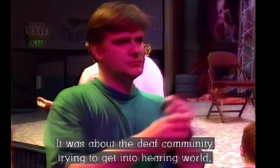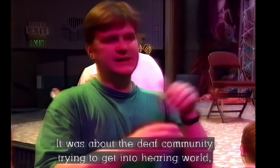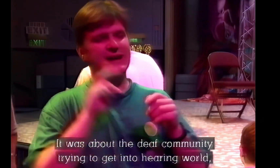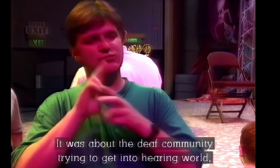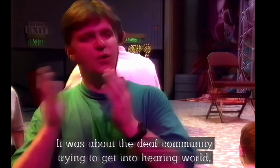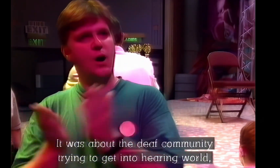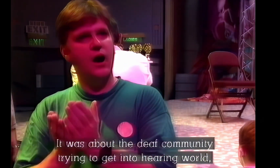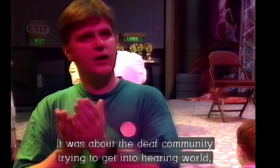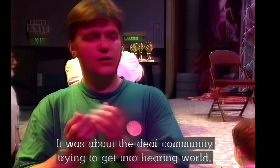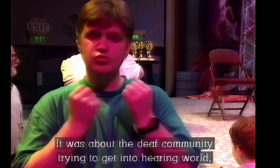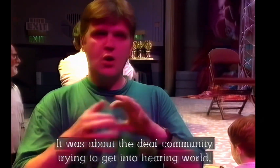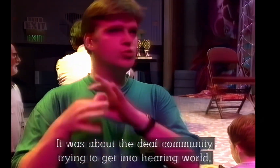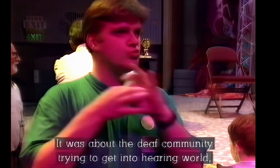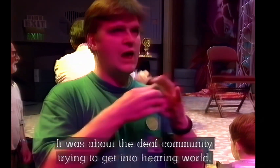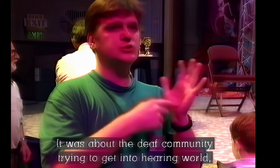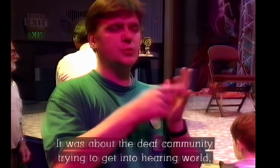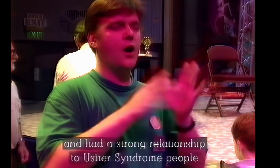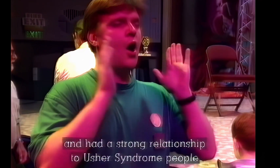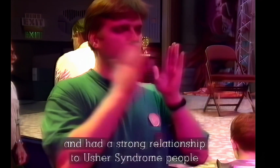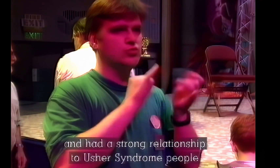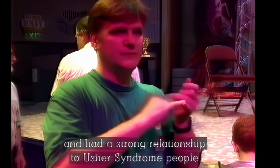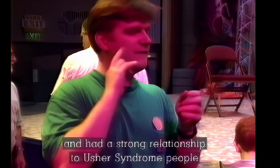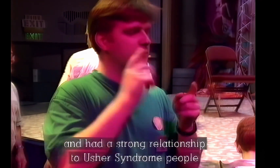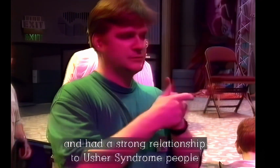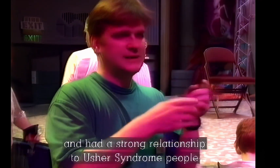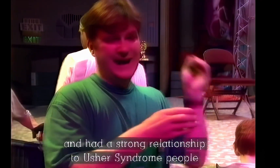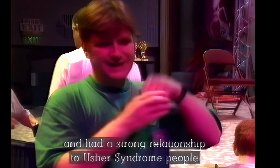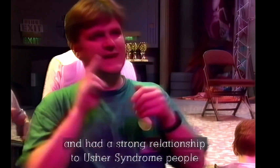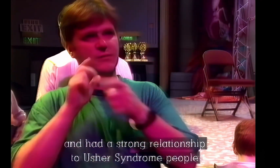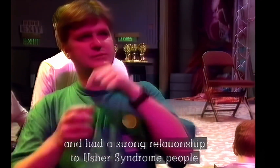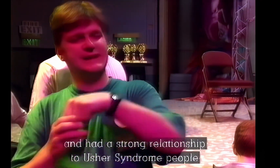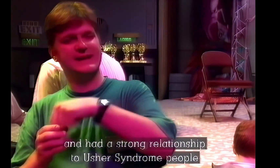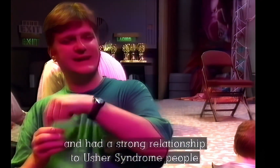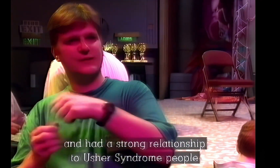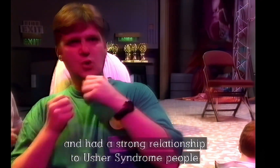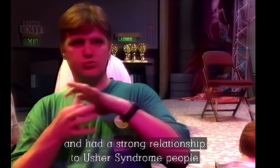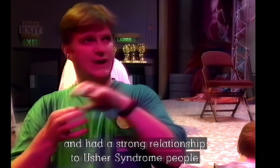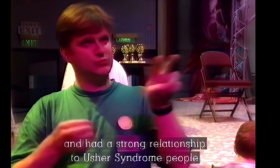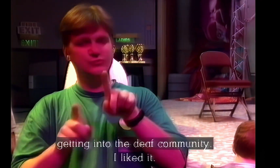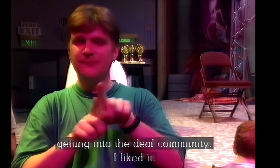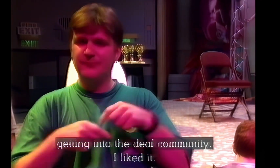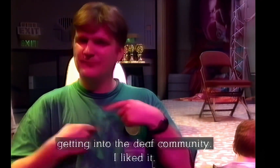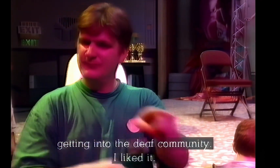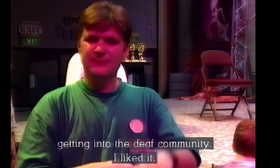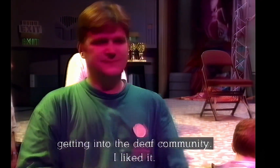trying to get into the hearing world, and it had a strong relationship to Usher's syndrome people getting into the deaf community. A strong relationship between those things. I liked it.